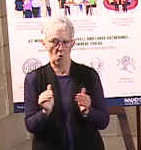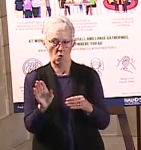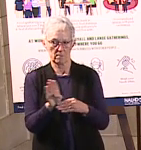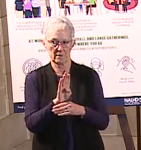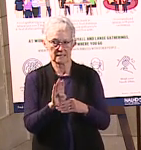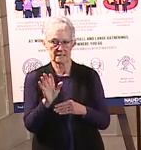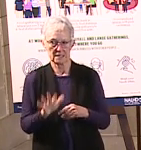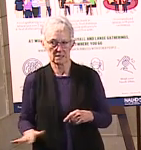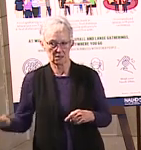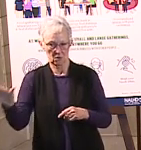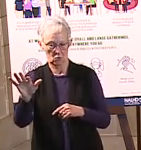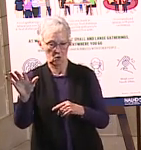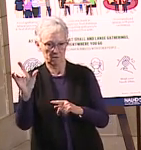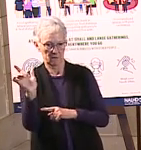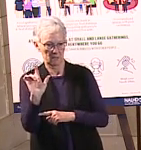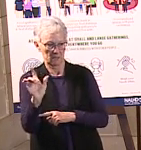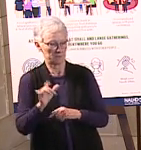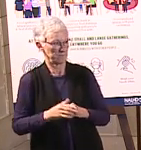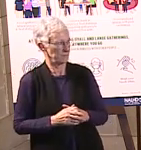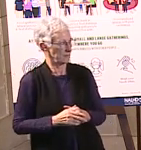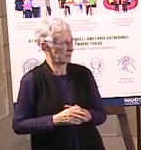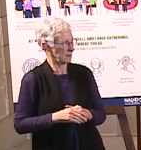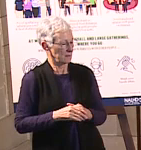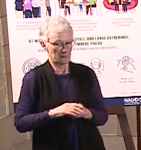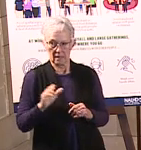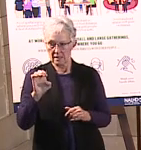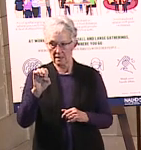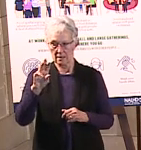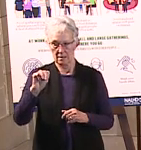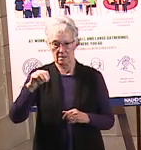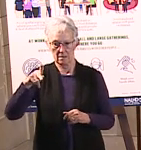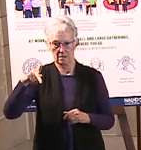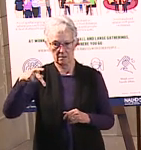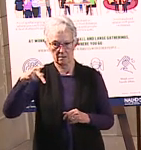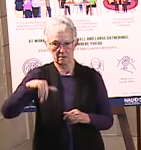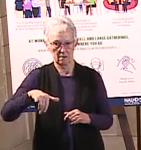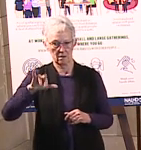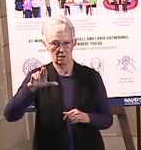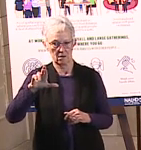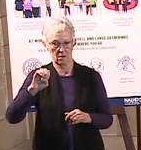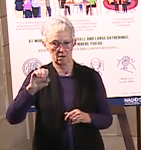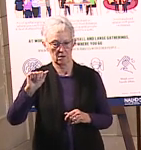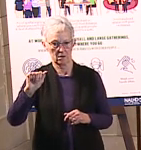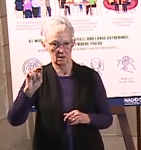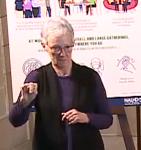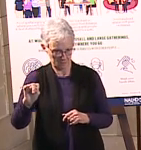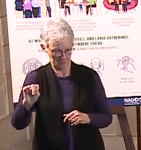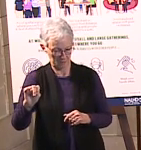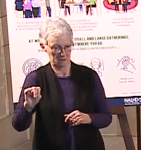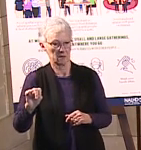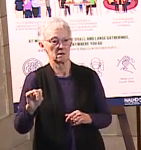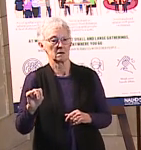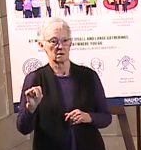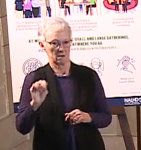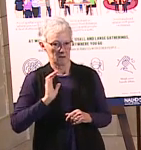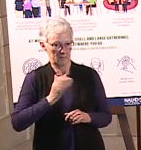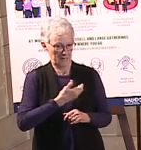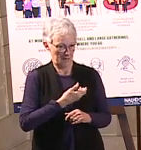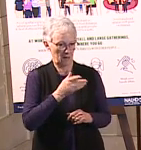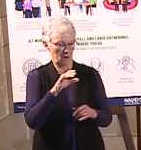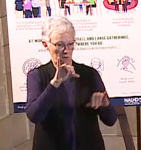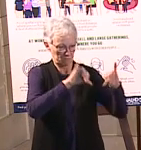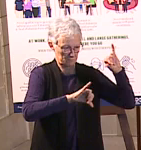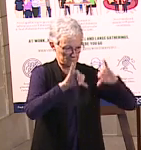At Empyrean and Laszlo's Brewery and Grill, being in Lincoln when the virus broke out, we went